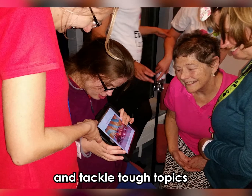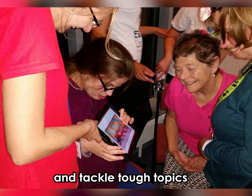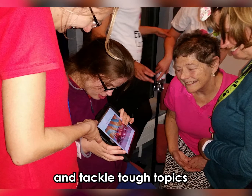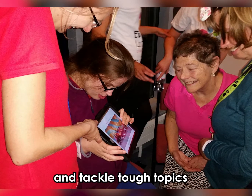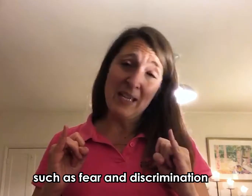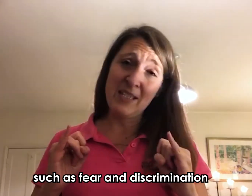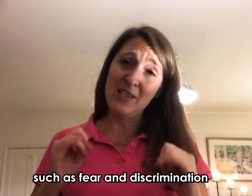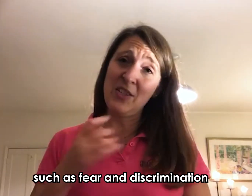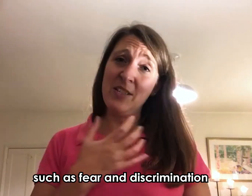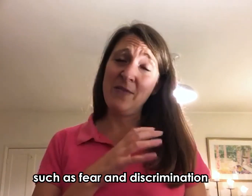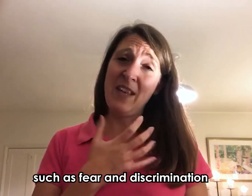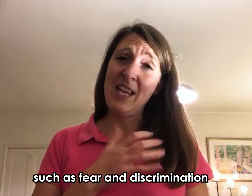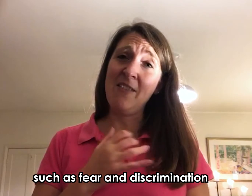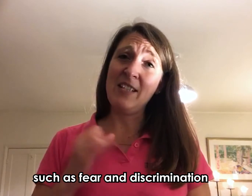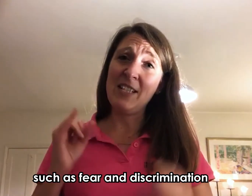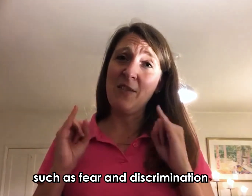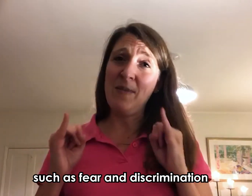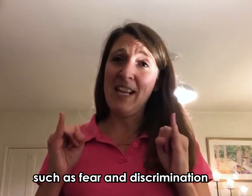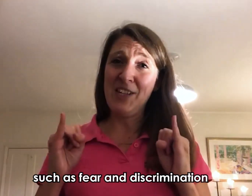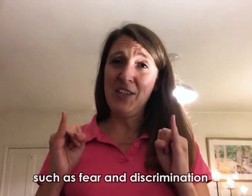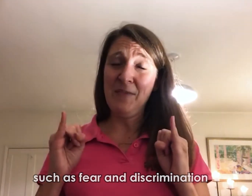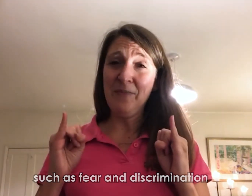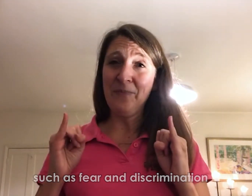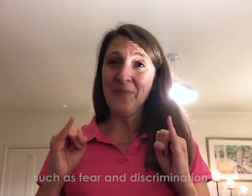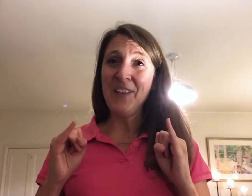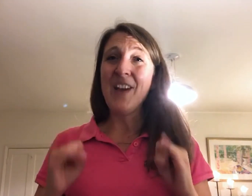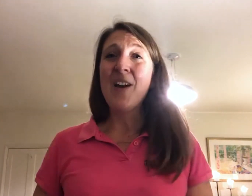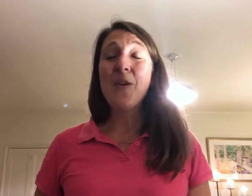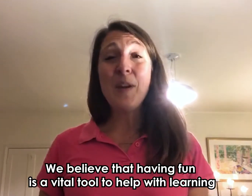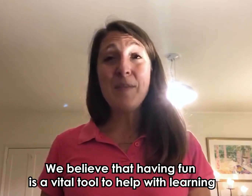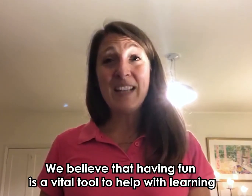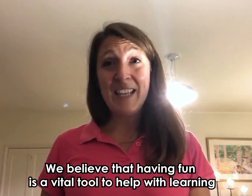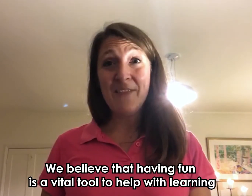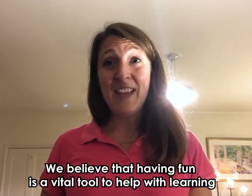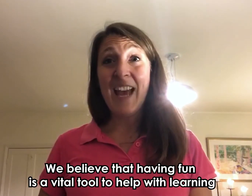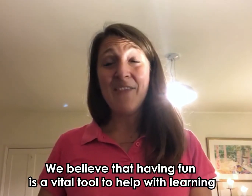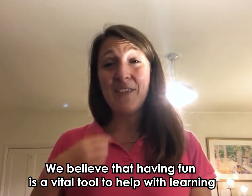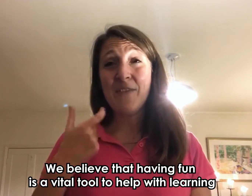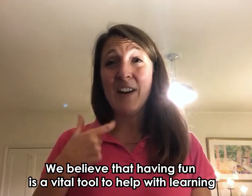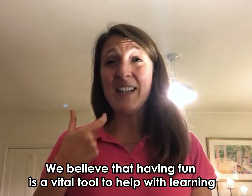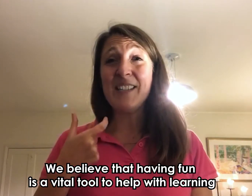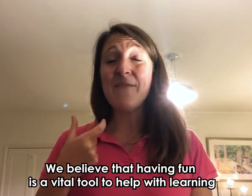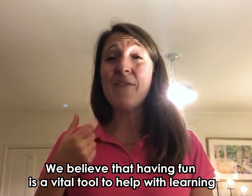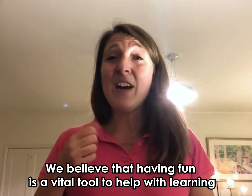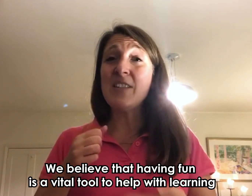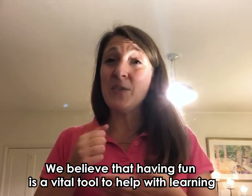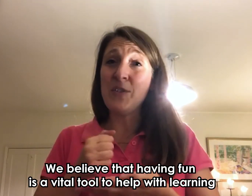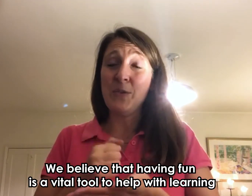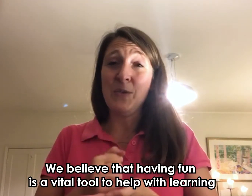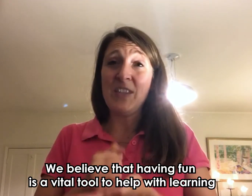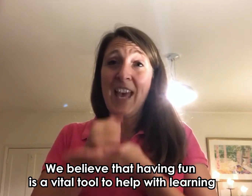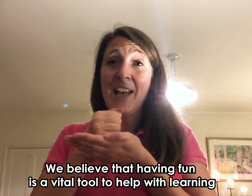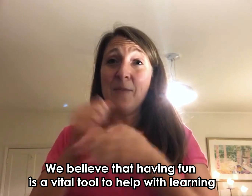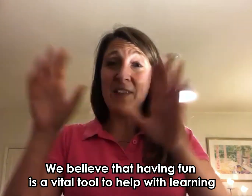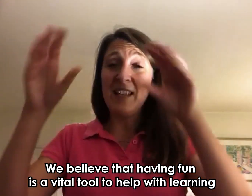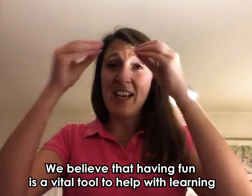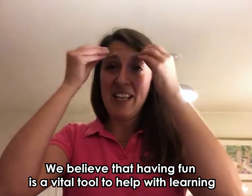topics such as fear and discrimination. We believe that having fun is a vital tool to help with learning